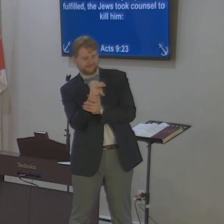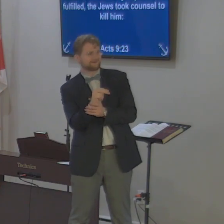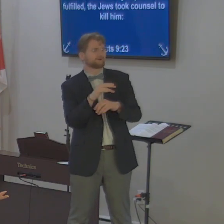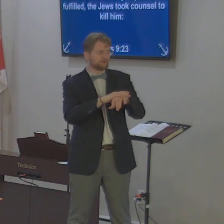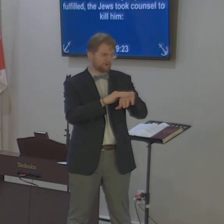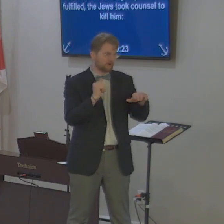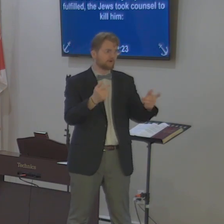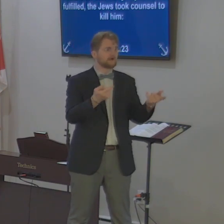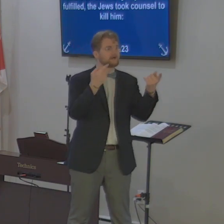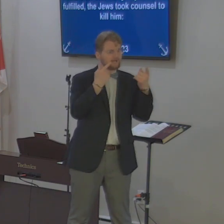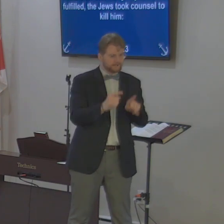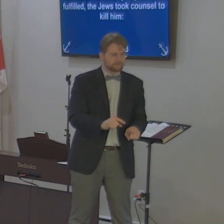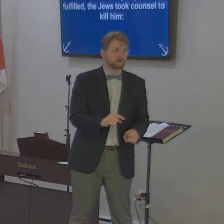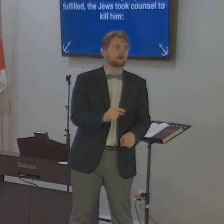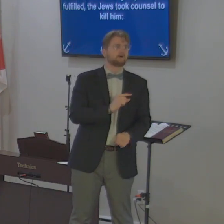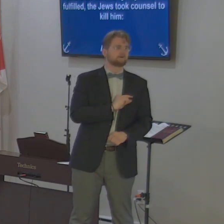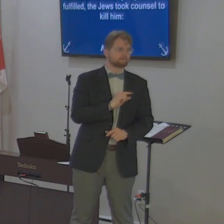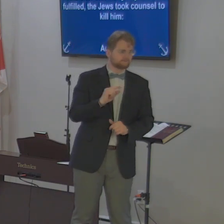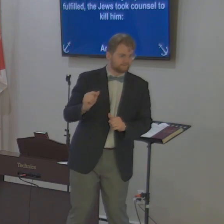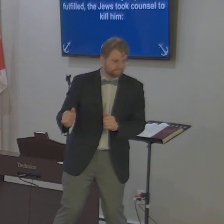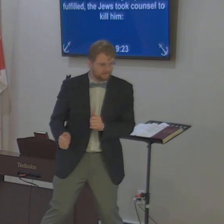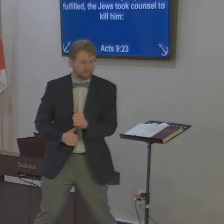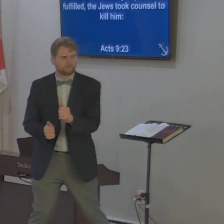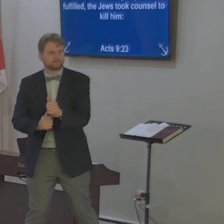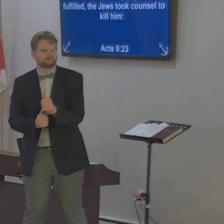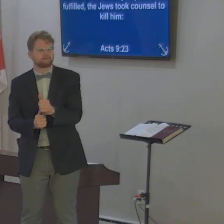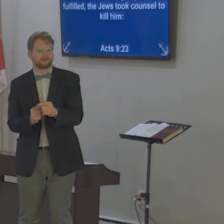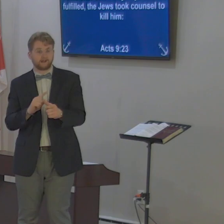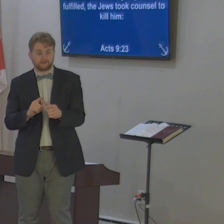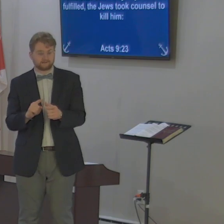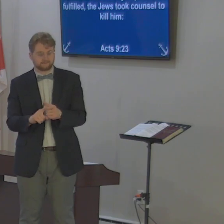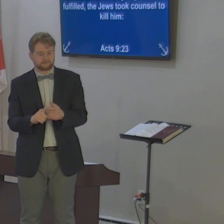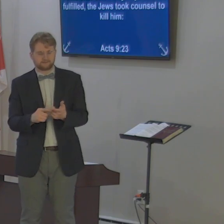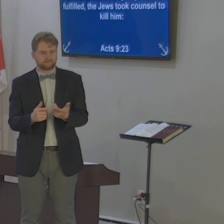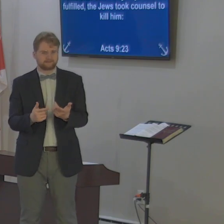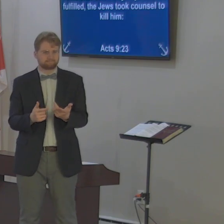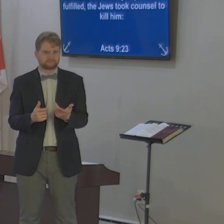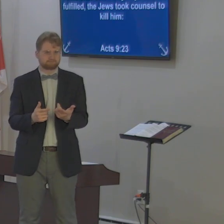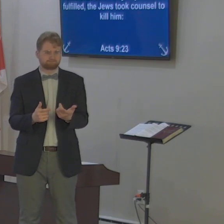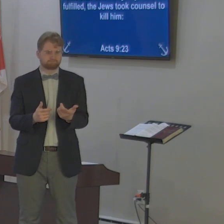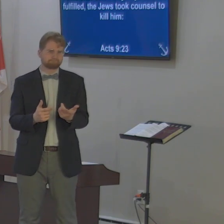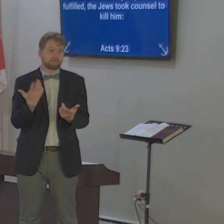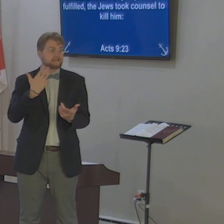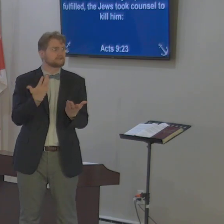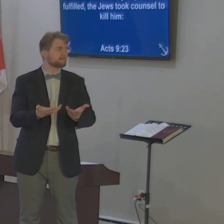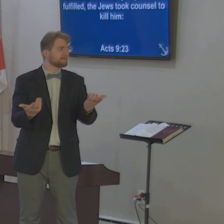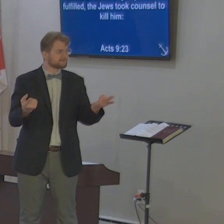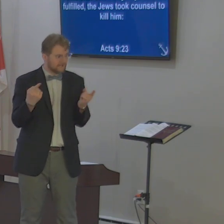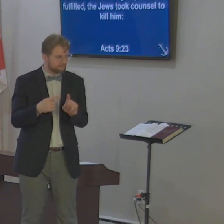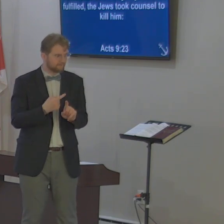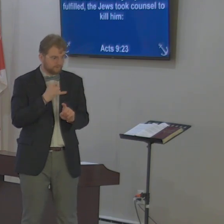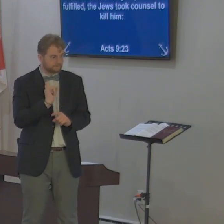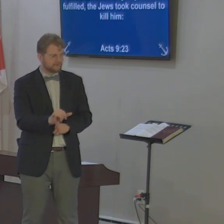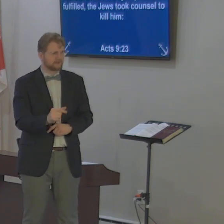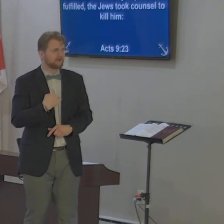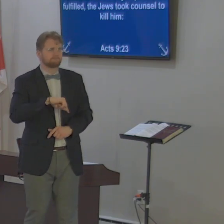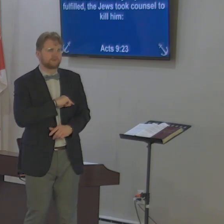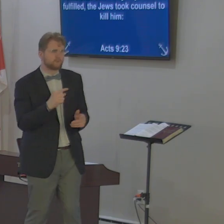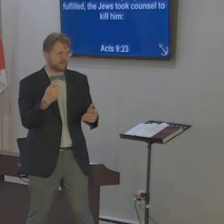You can know for sure that you're doing right. You see, sometimes we look at conviction as if it's a negative influence in our life.